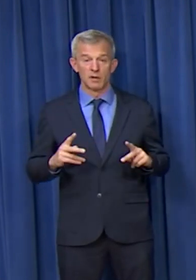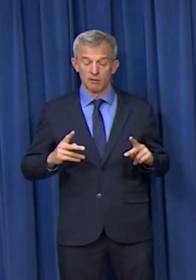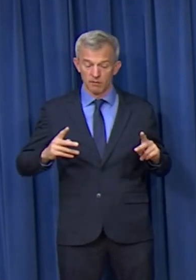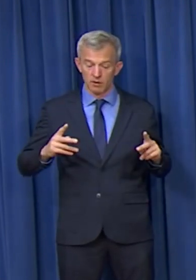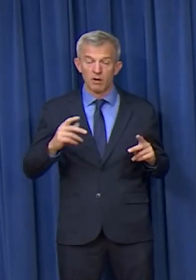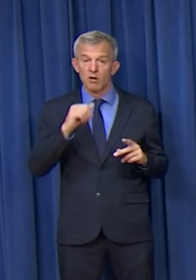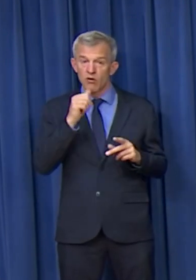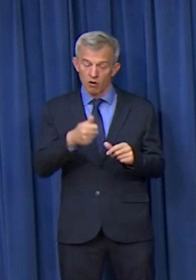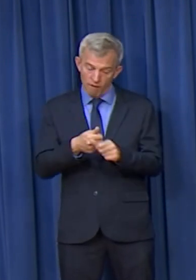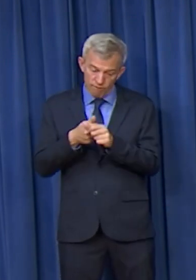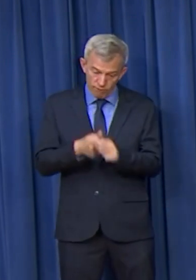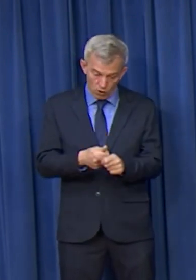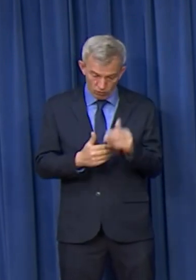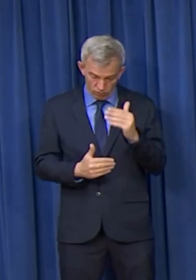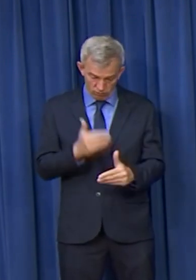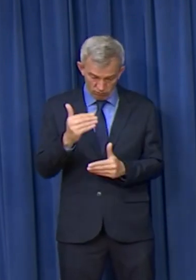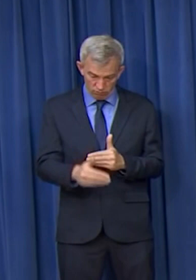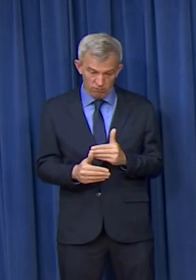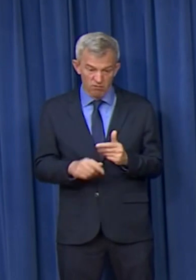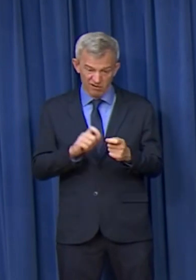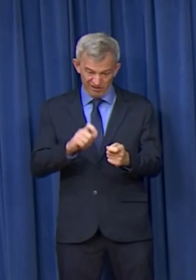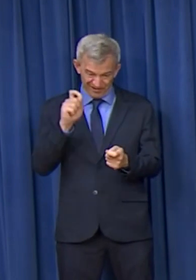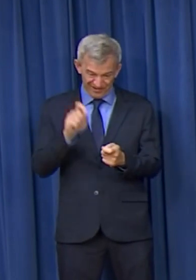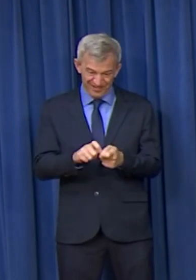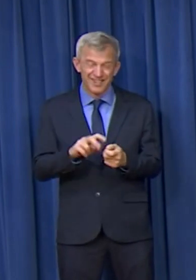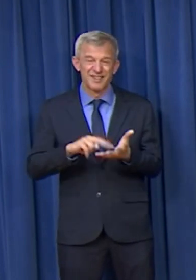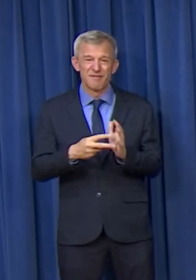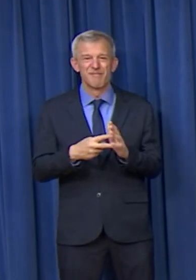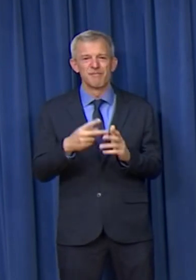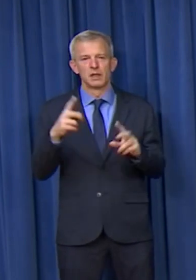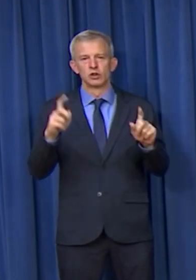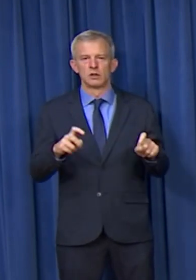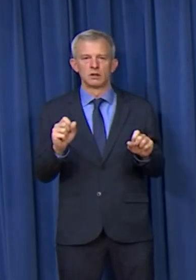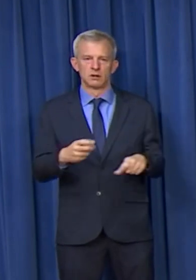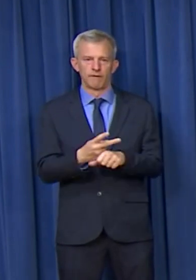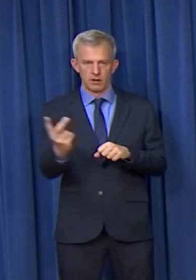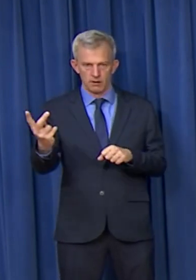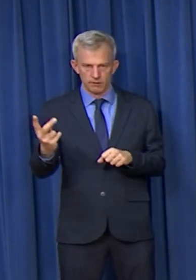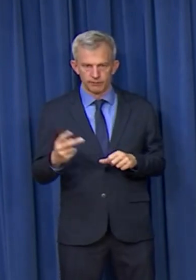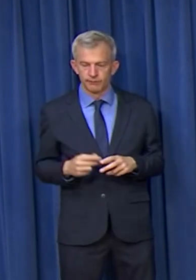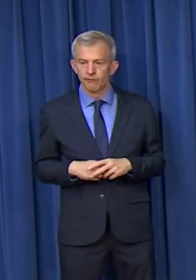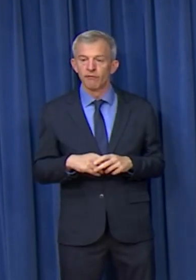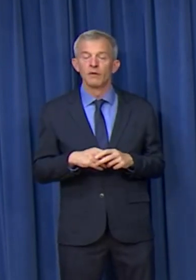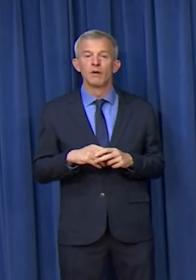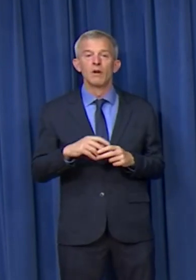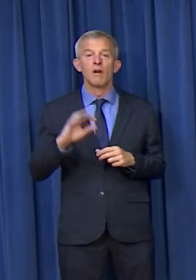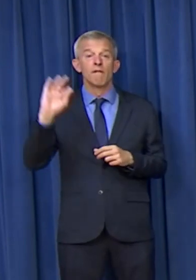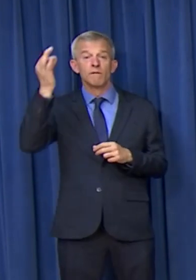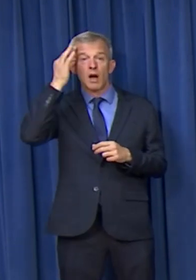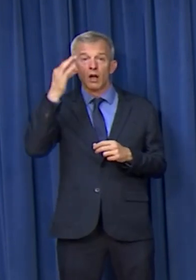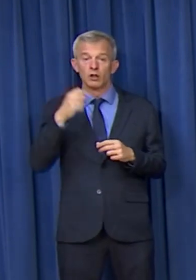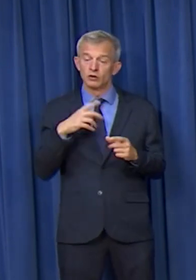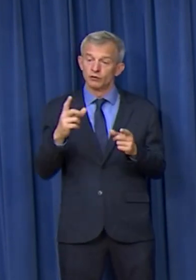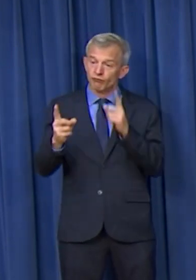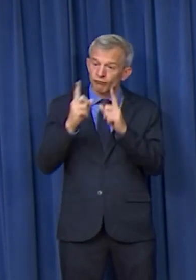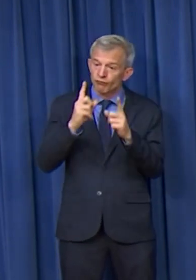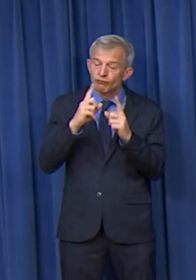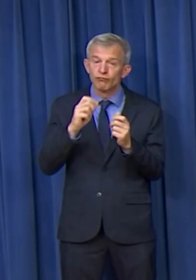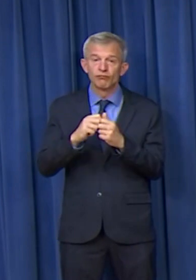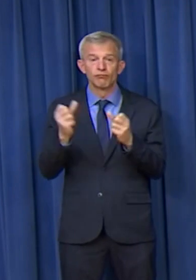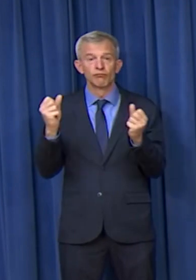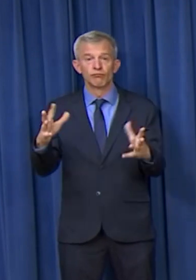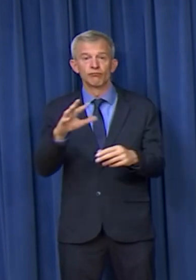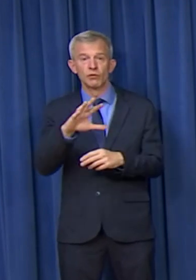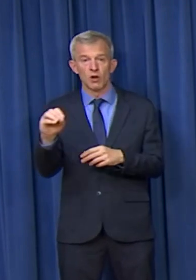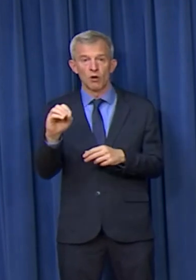steps with precision. Now, the FDA is communicating with a number of companies who are working on home test kits, but those companies are